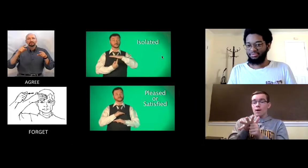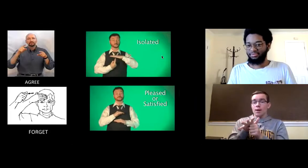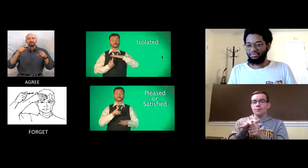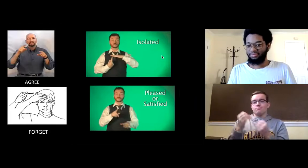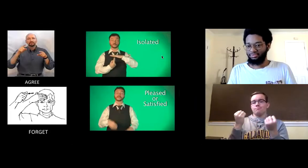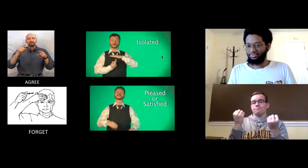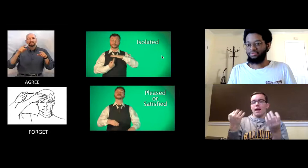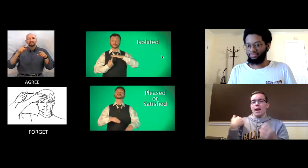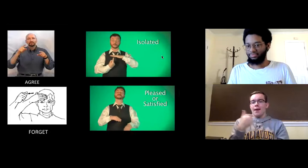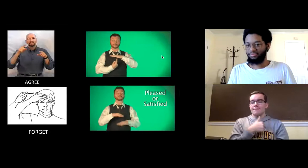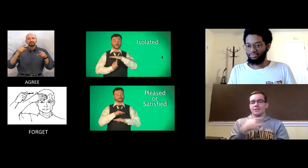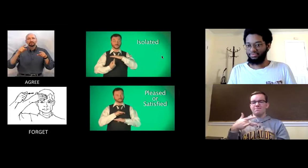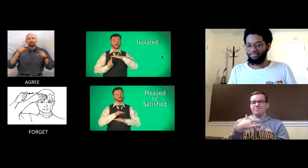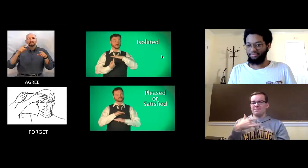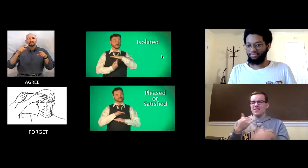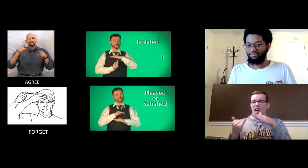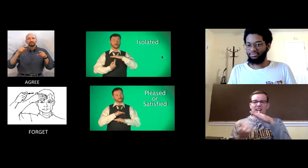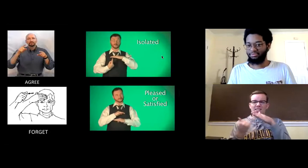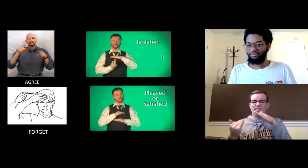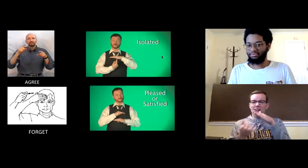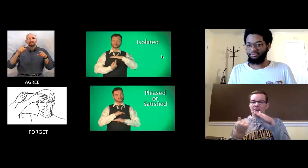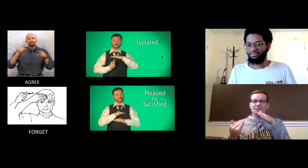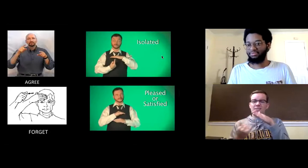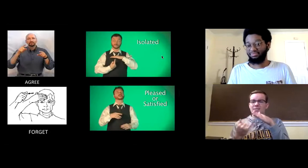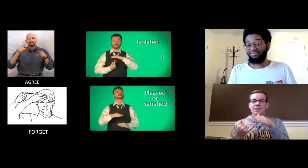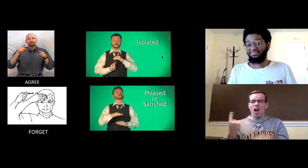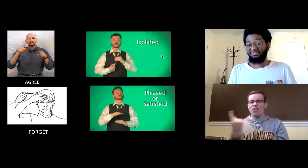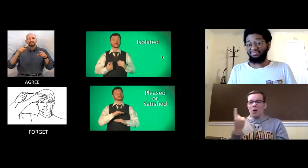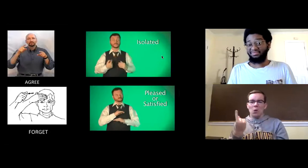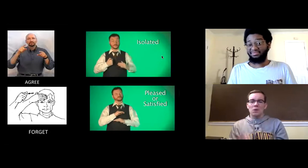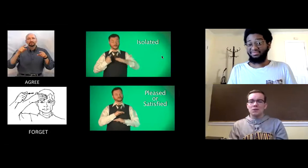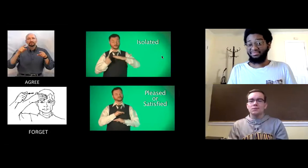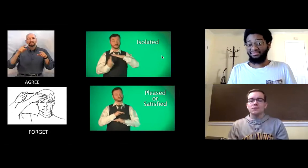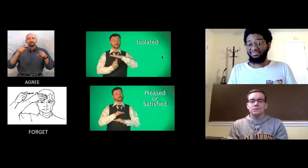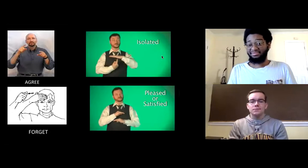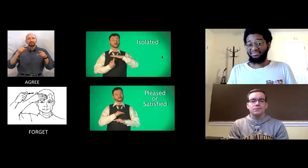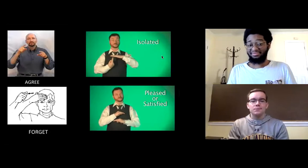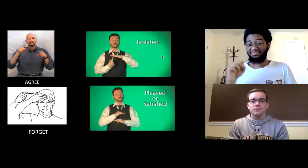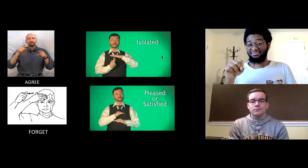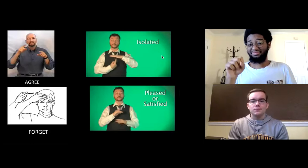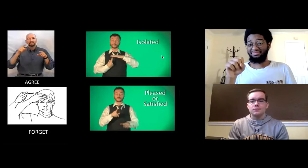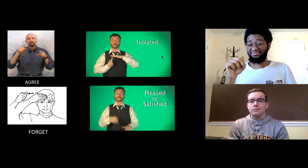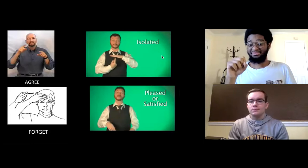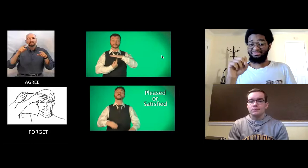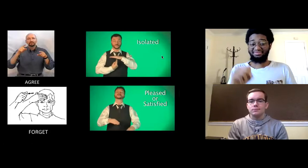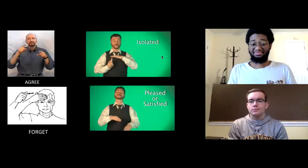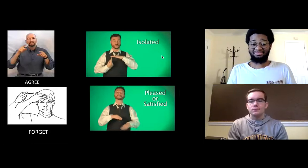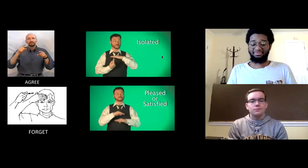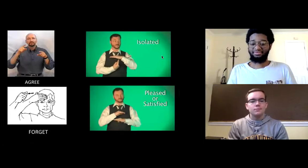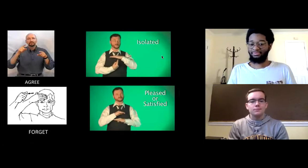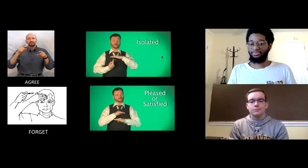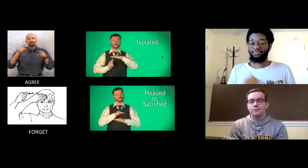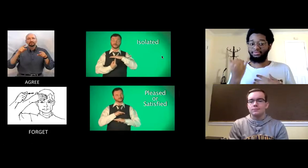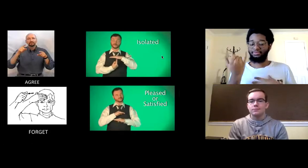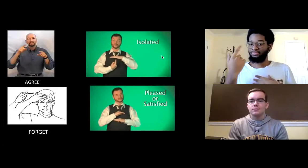For example, with COVID, many of us feel isolated. We feel alone.